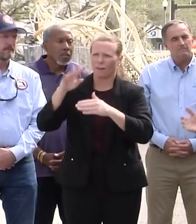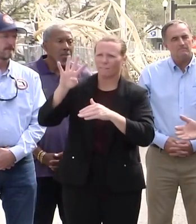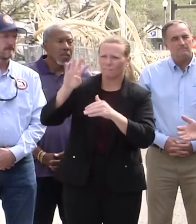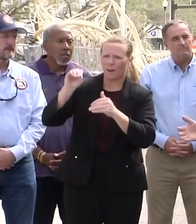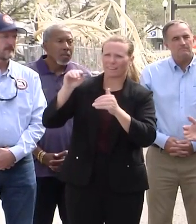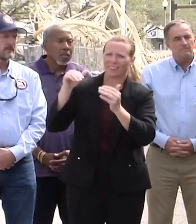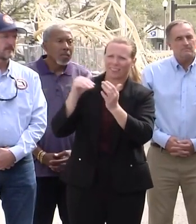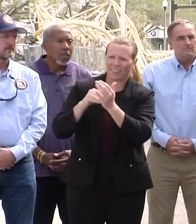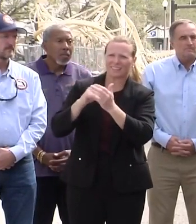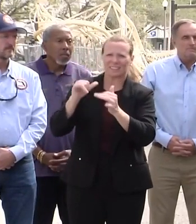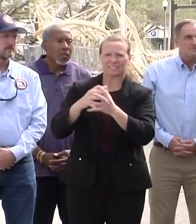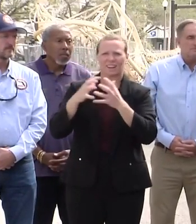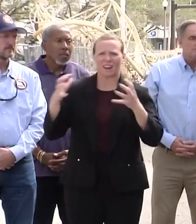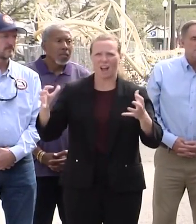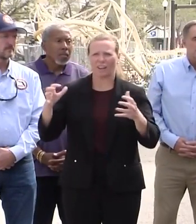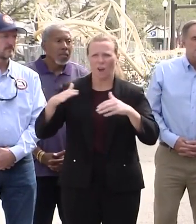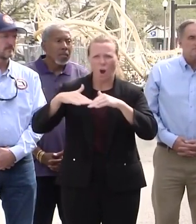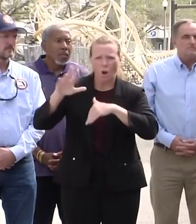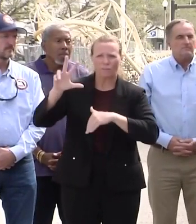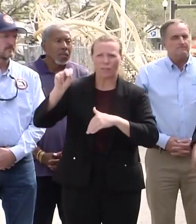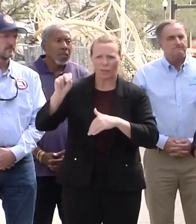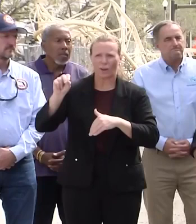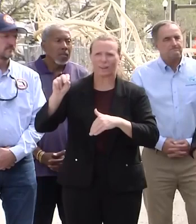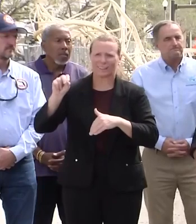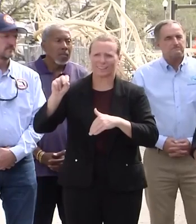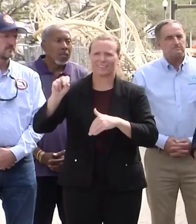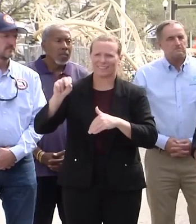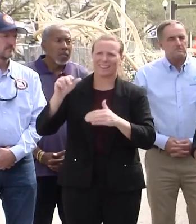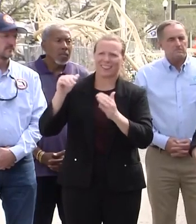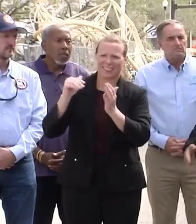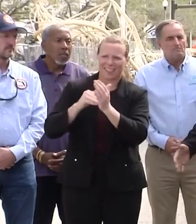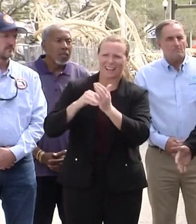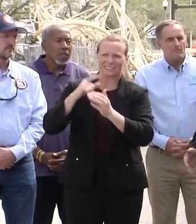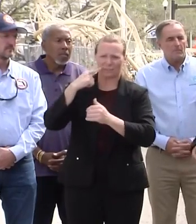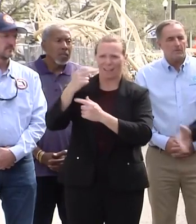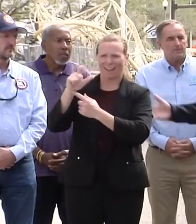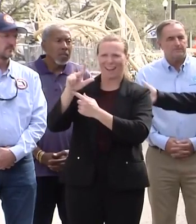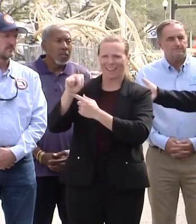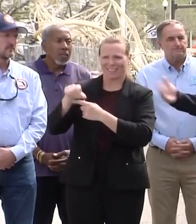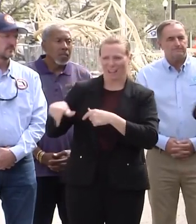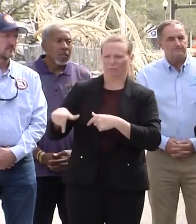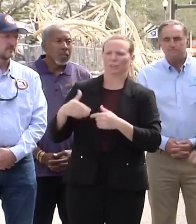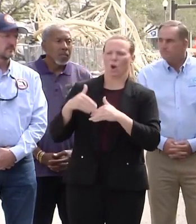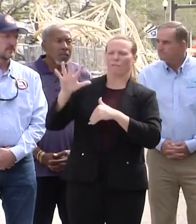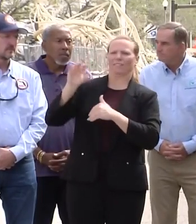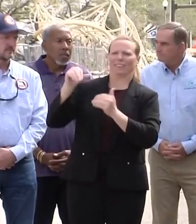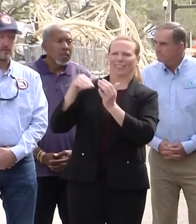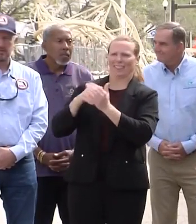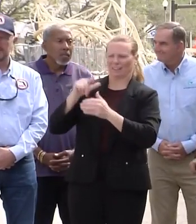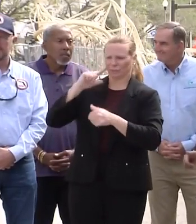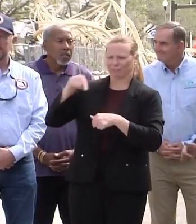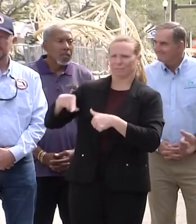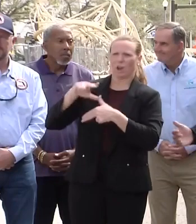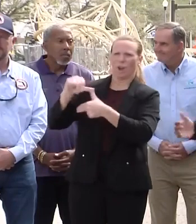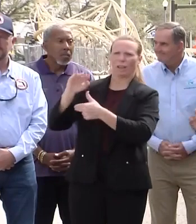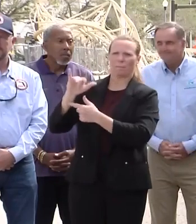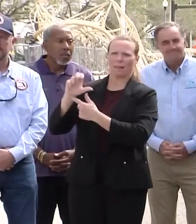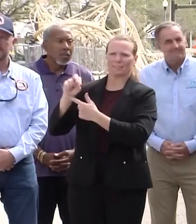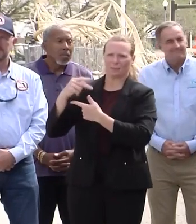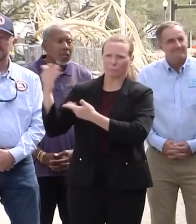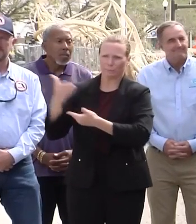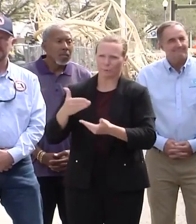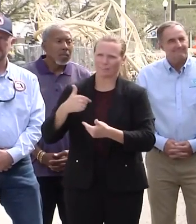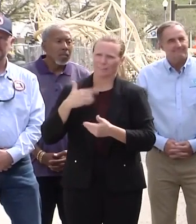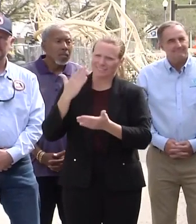lot. We had over 30 for Helene. But this one was over 50,000 and probably got even in the mid-50s because you guys kept bringing people in when we stopped